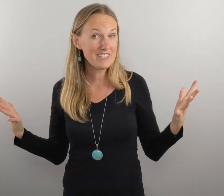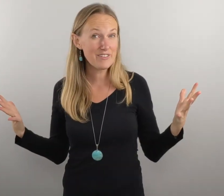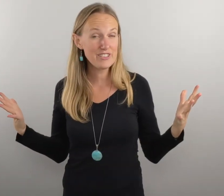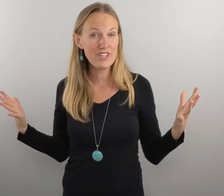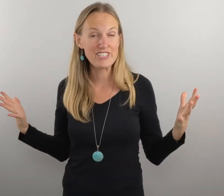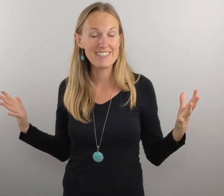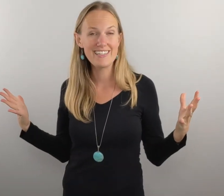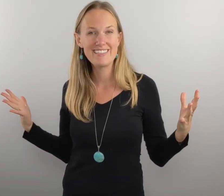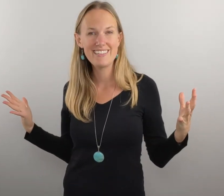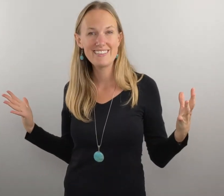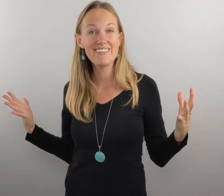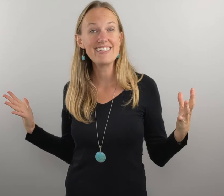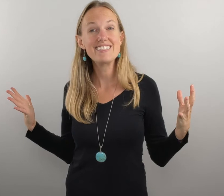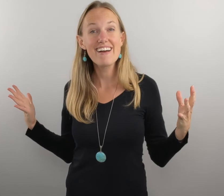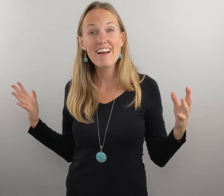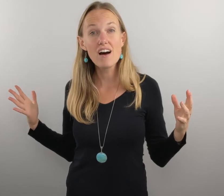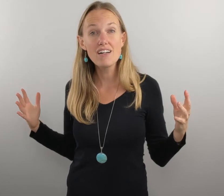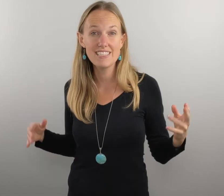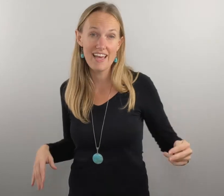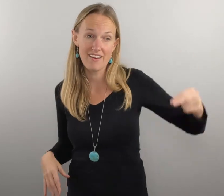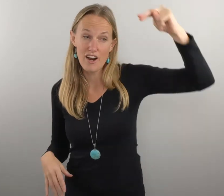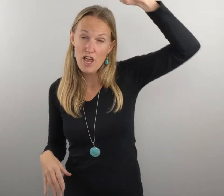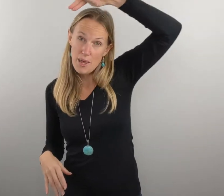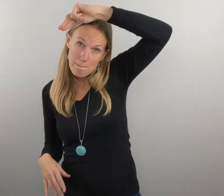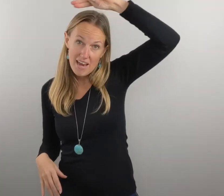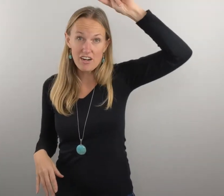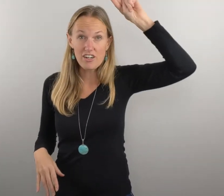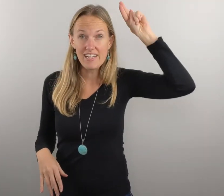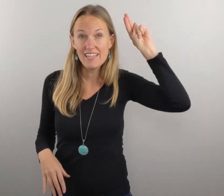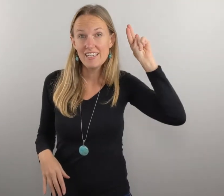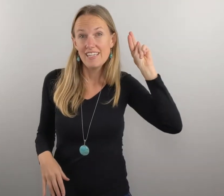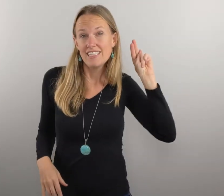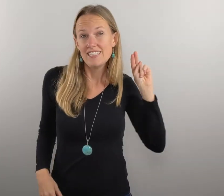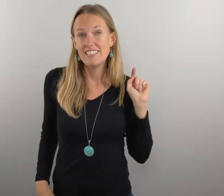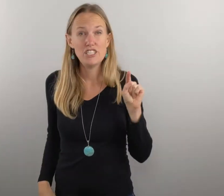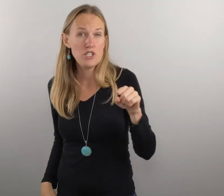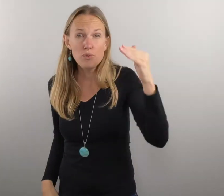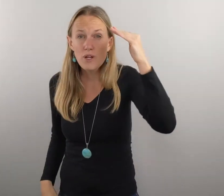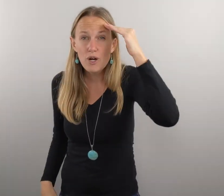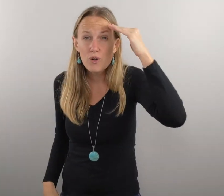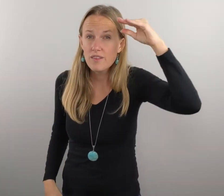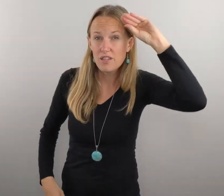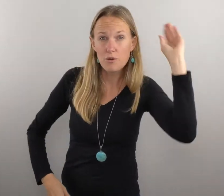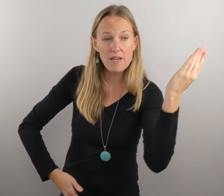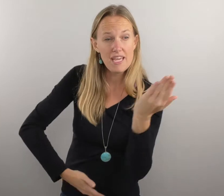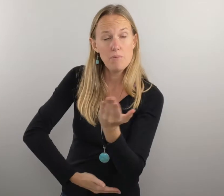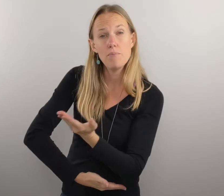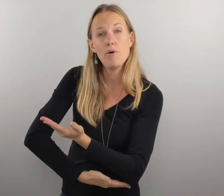first verse. So let's try it all together. Mary, did you know that your baby